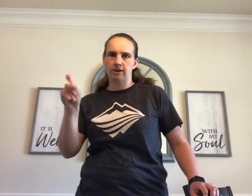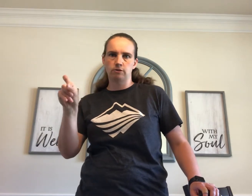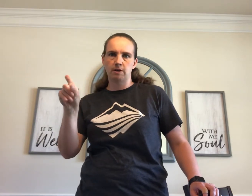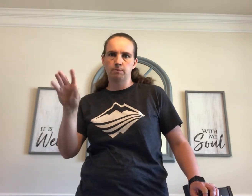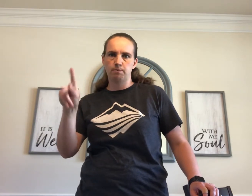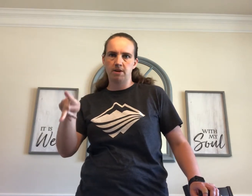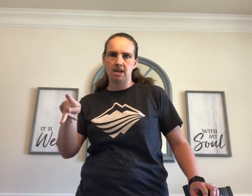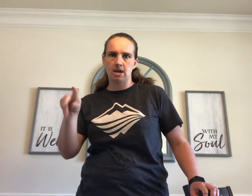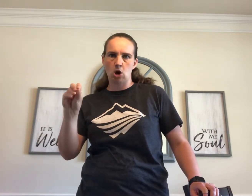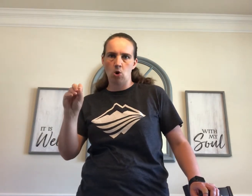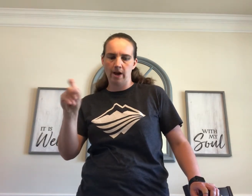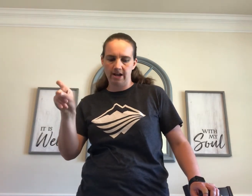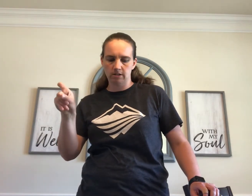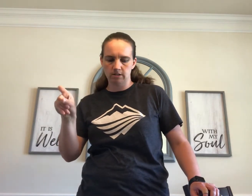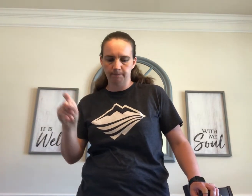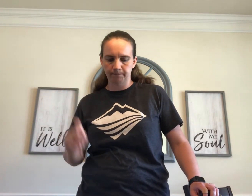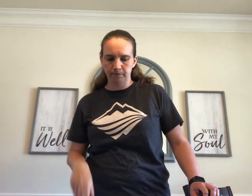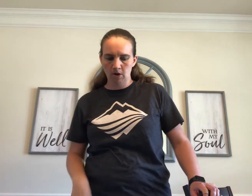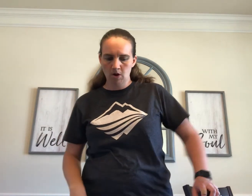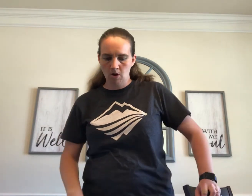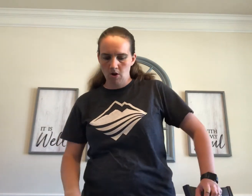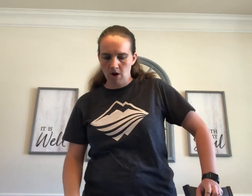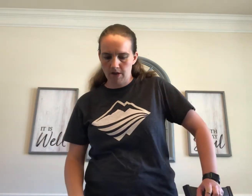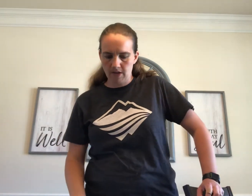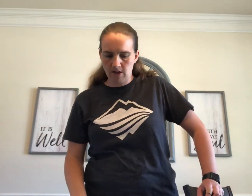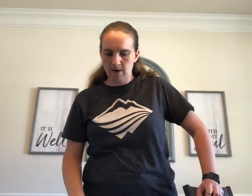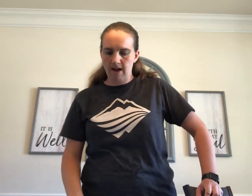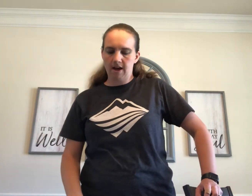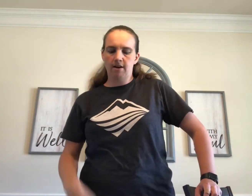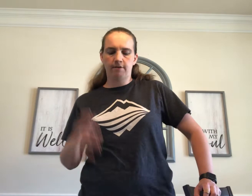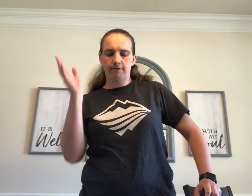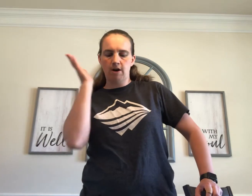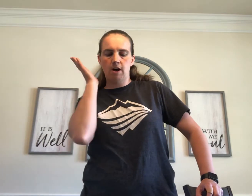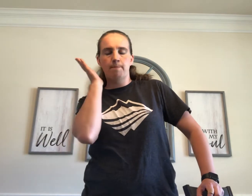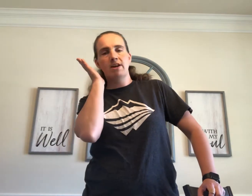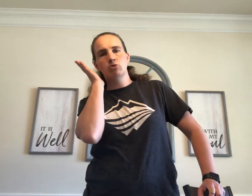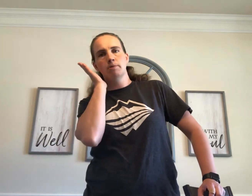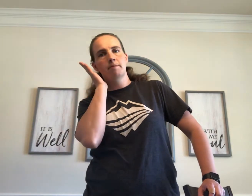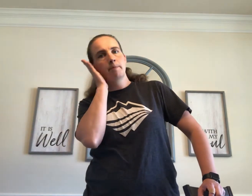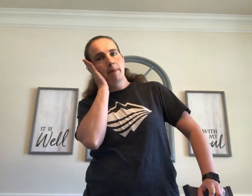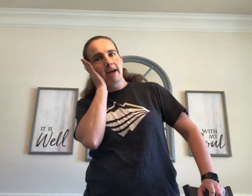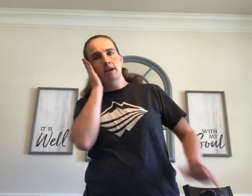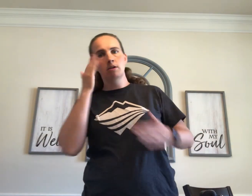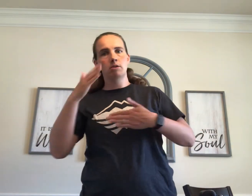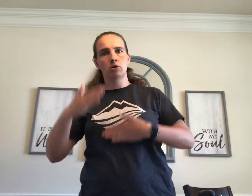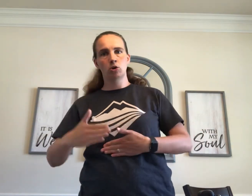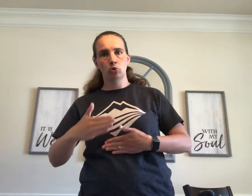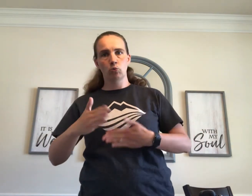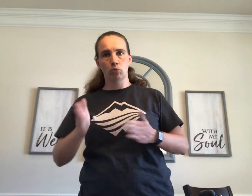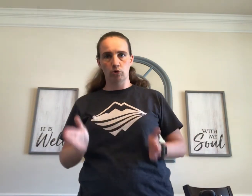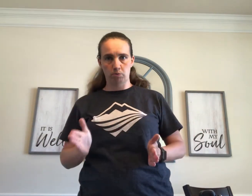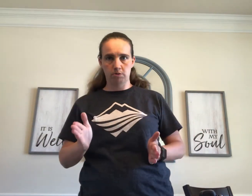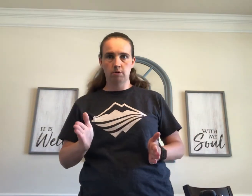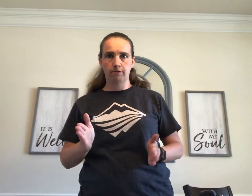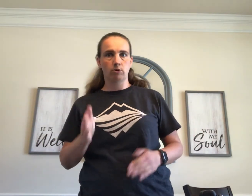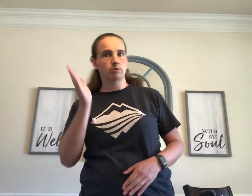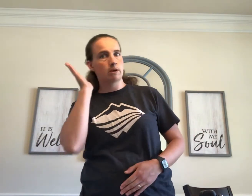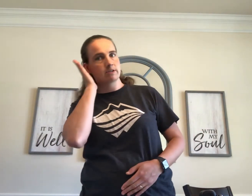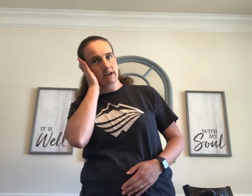spelled, P-O-X. And then you have bedroom, bed, room. Of course, we know the sign for